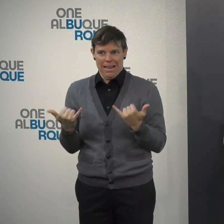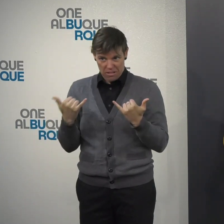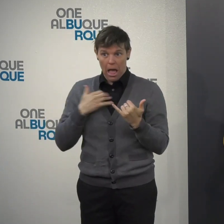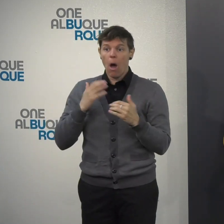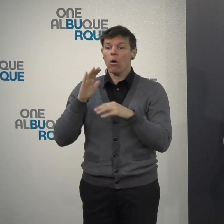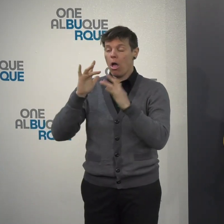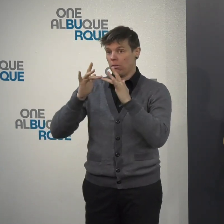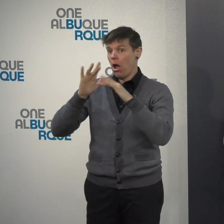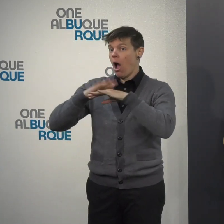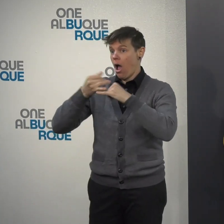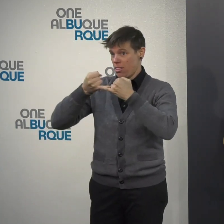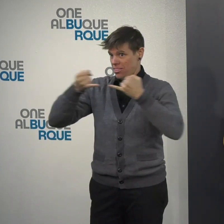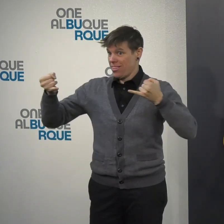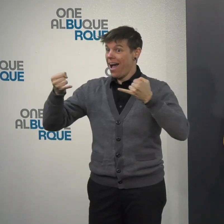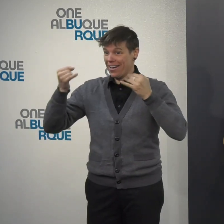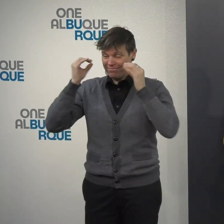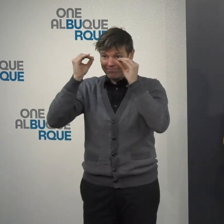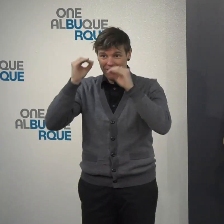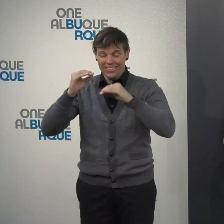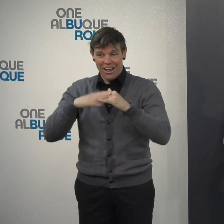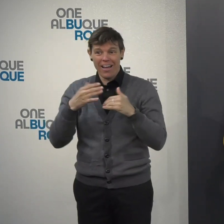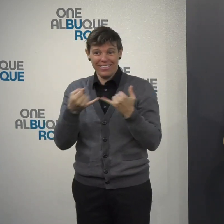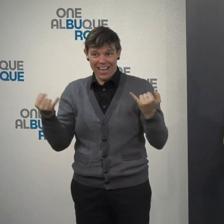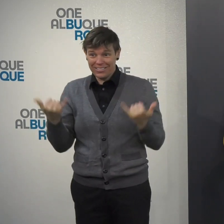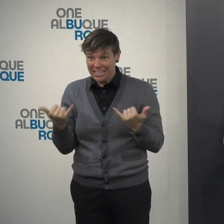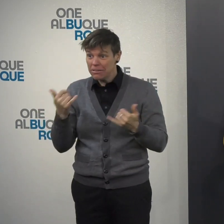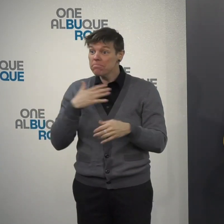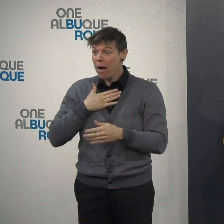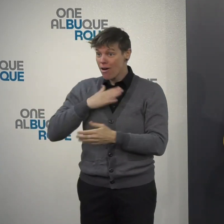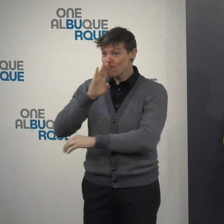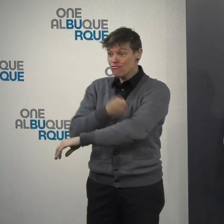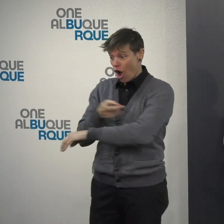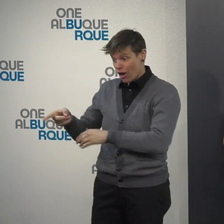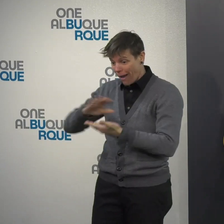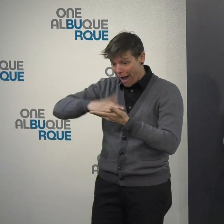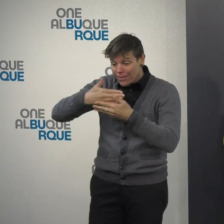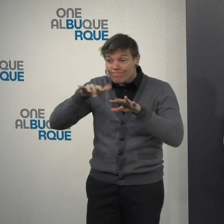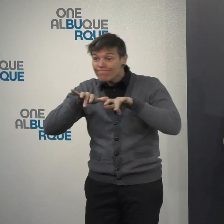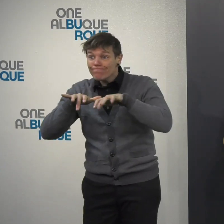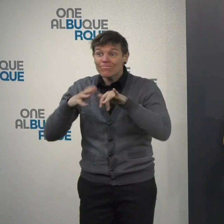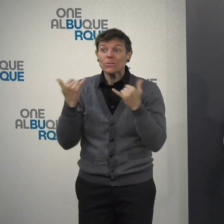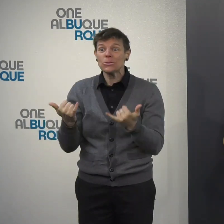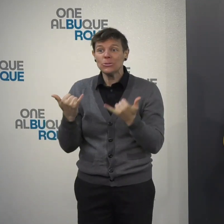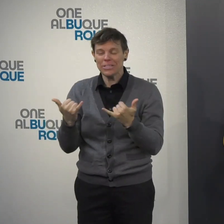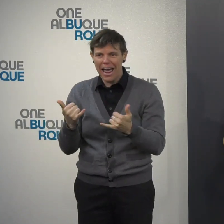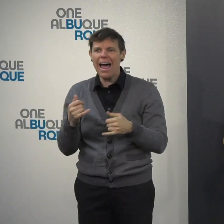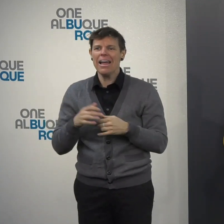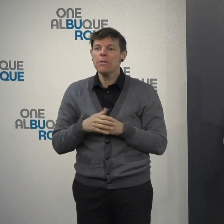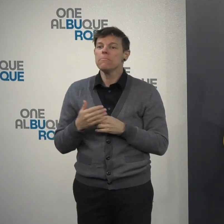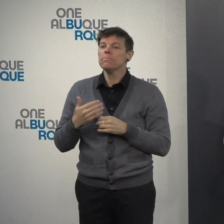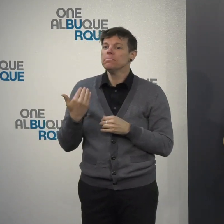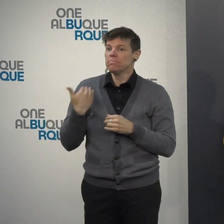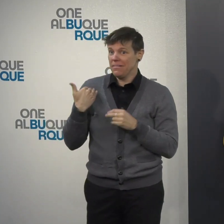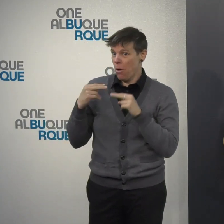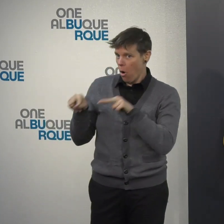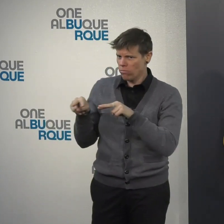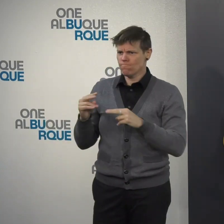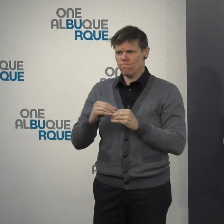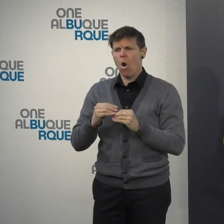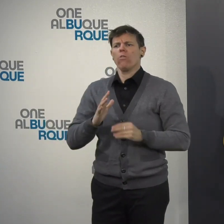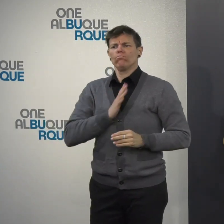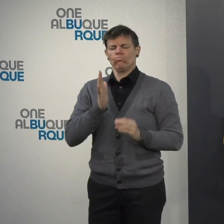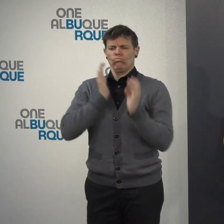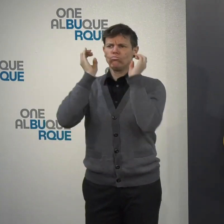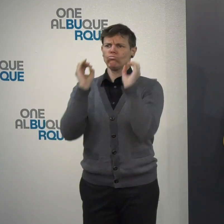was starting today for the first time that more formalized program from APS. And again, our Wi-Fi locations, our